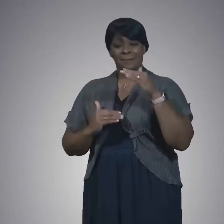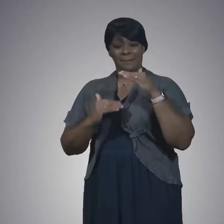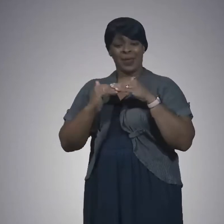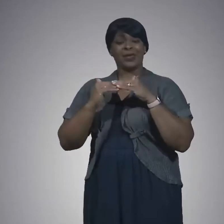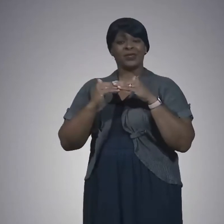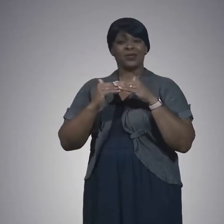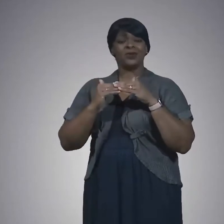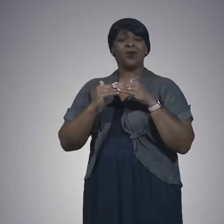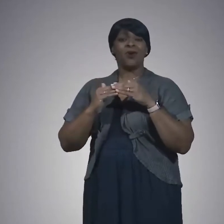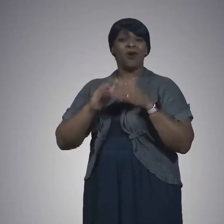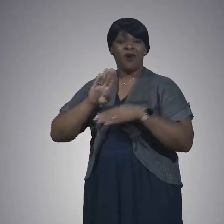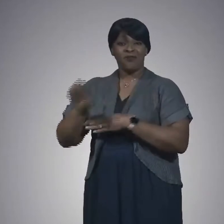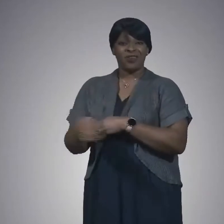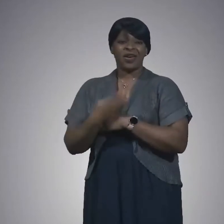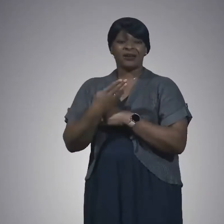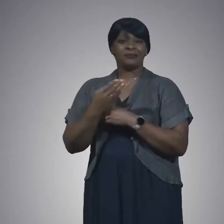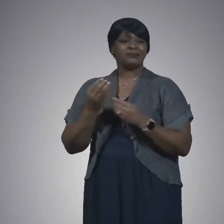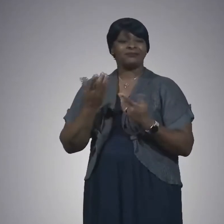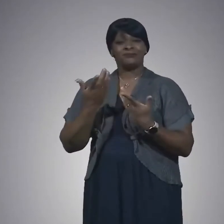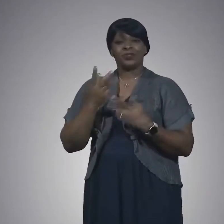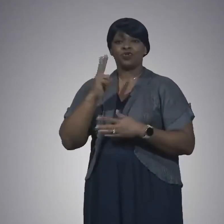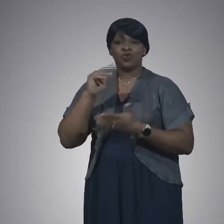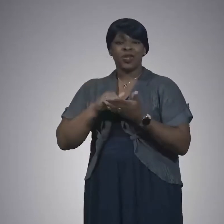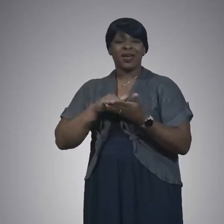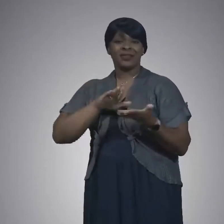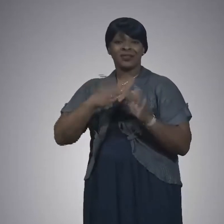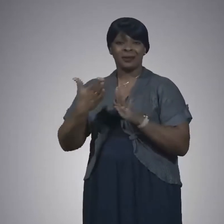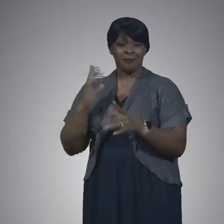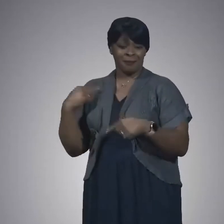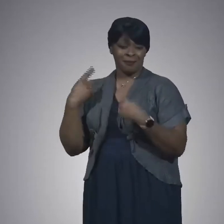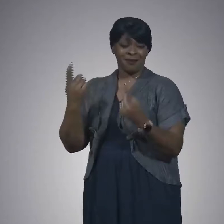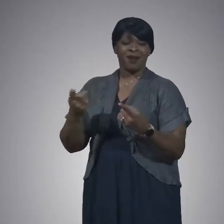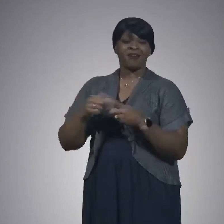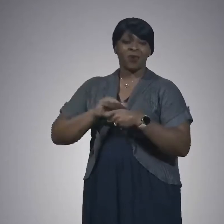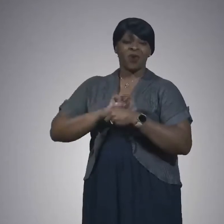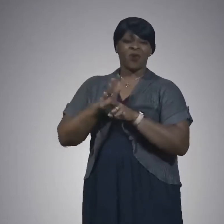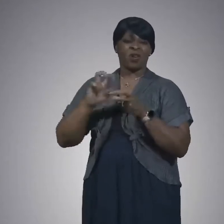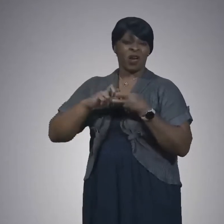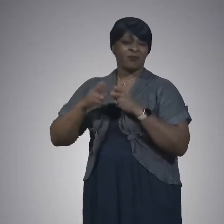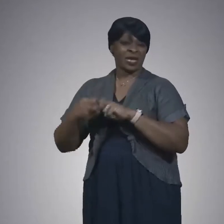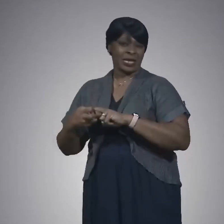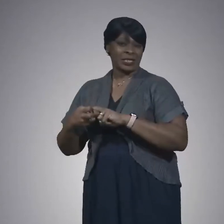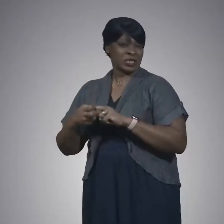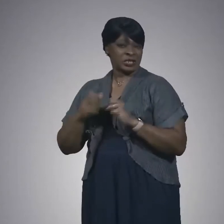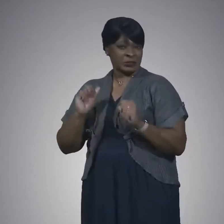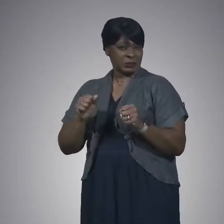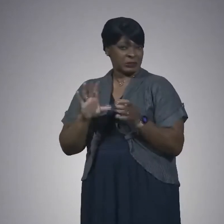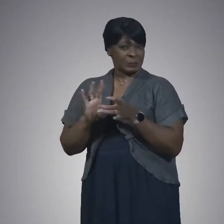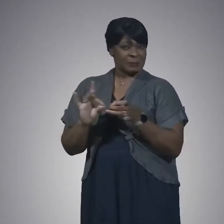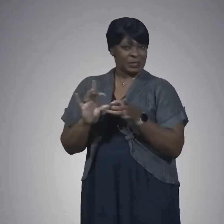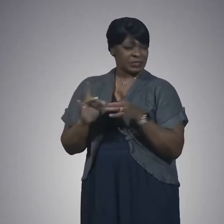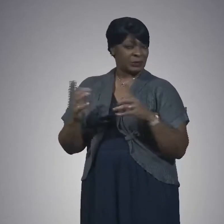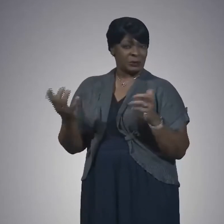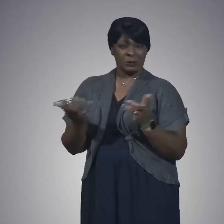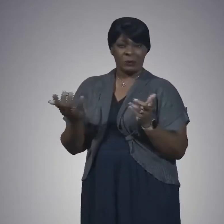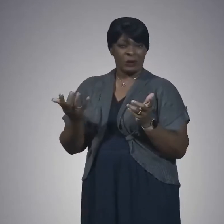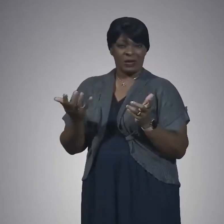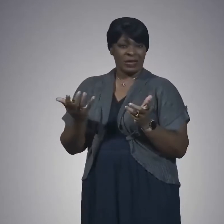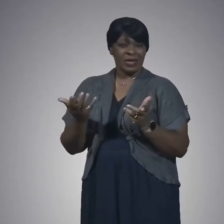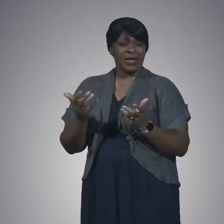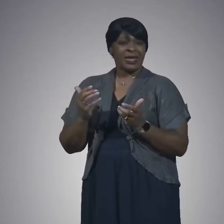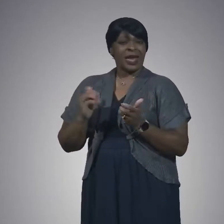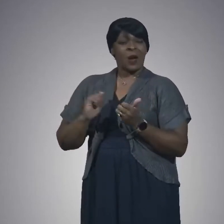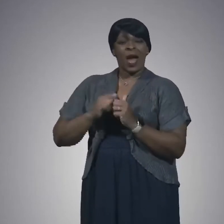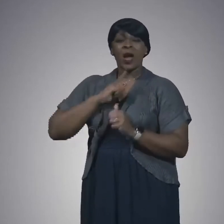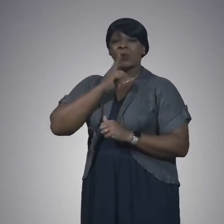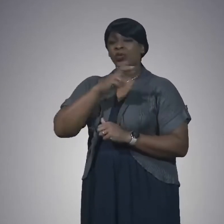crossing 2,000 deaths from COVID complications. Could you just talk a little bit about what this says about how real